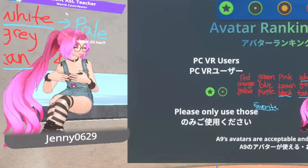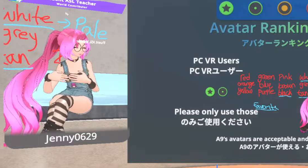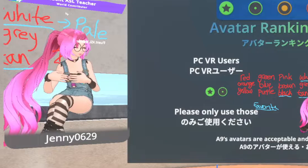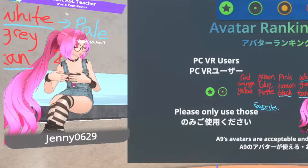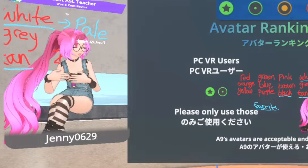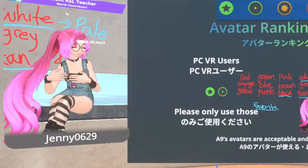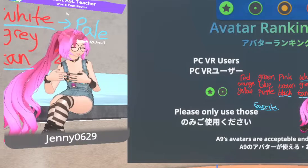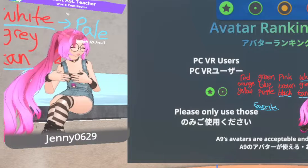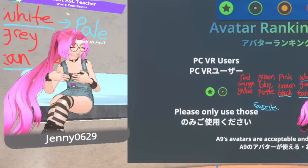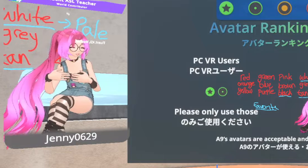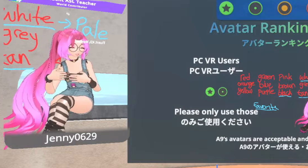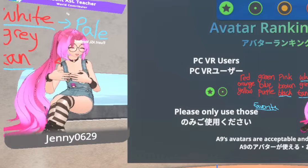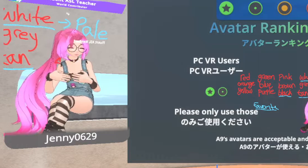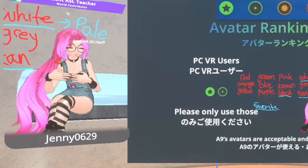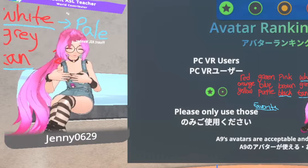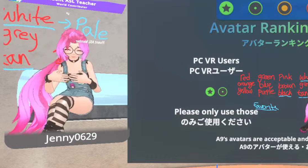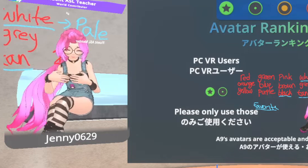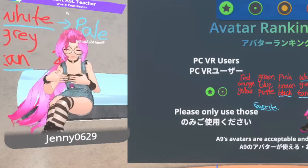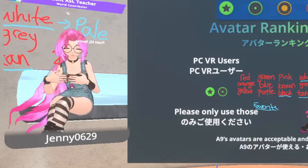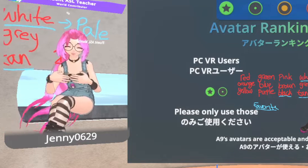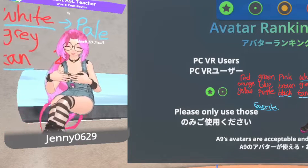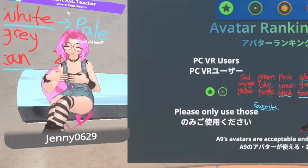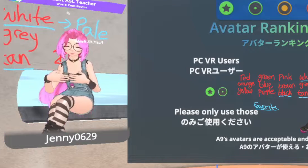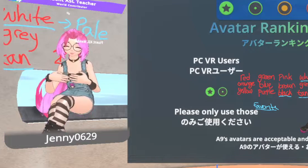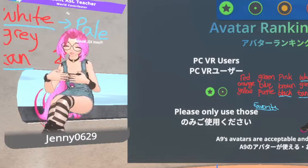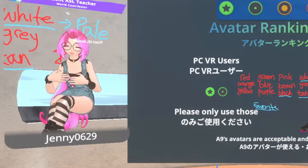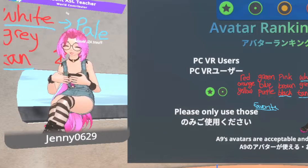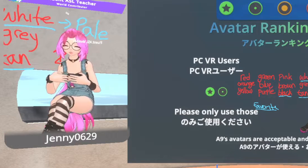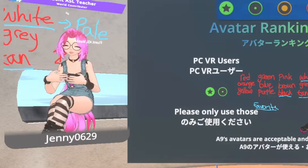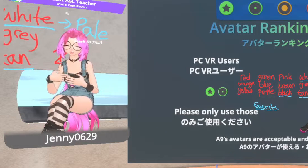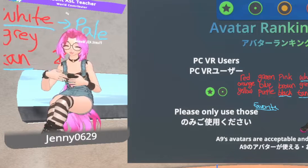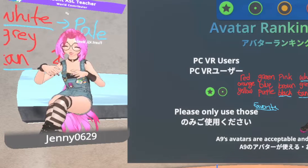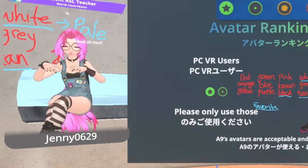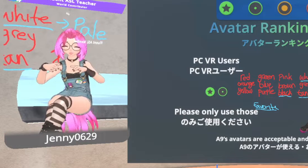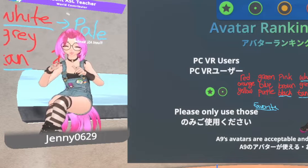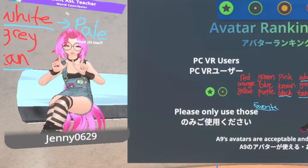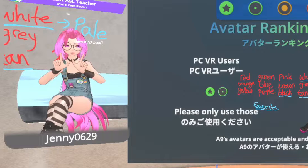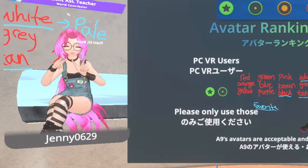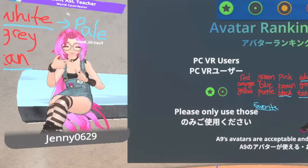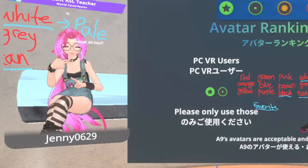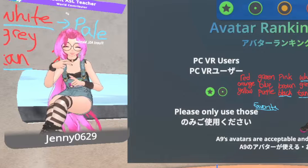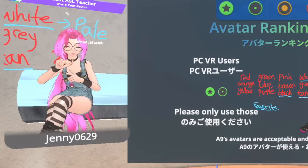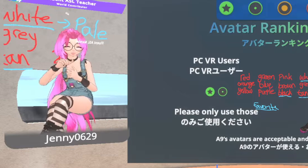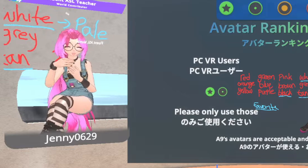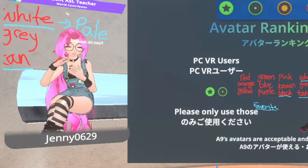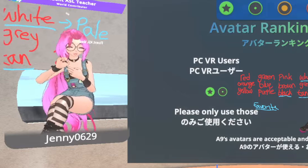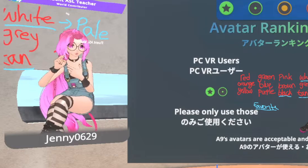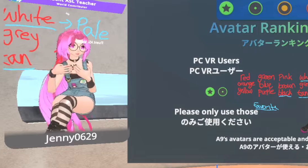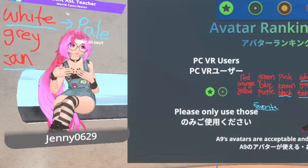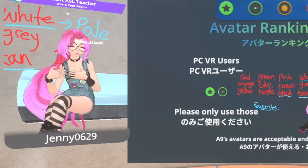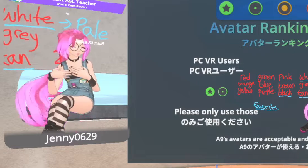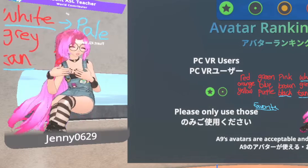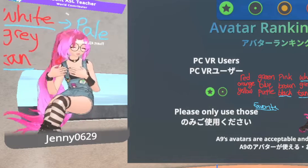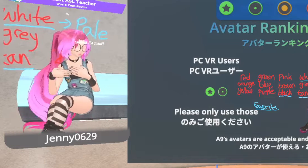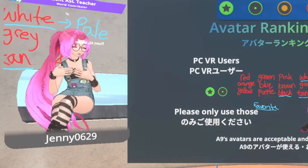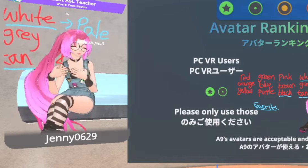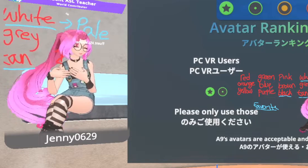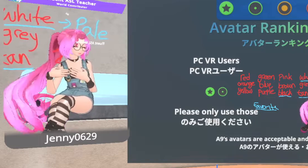gray, like this, gray, gray. This is also the same sign for whatever.